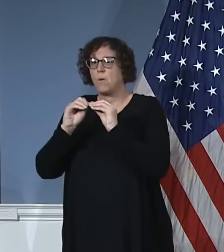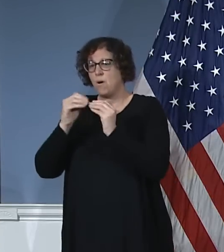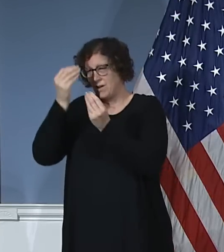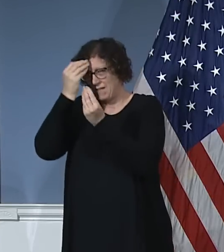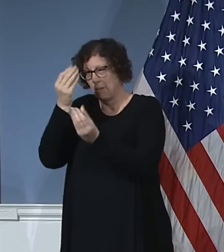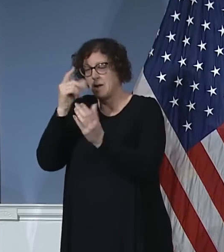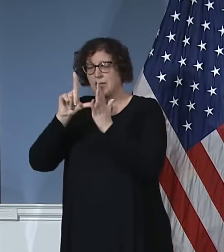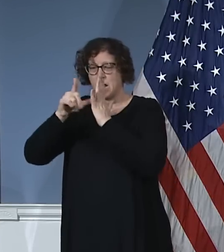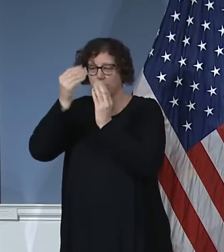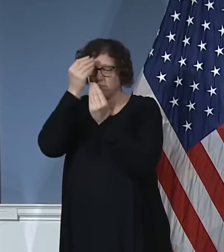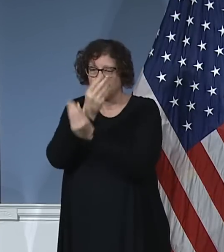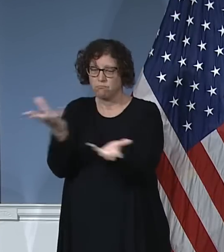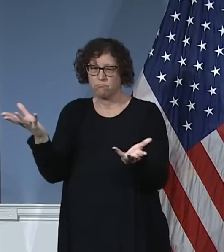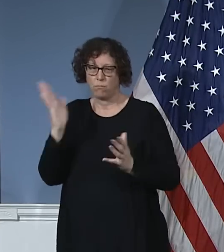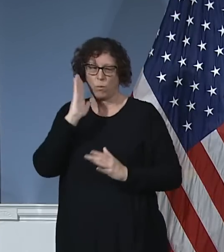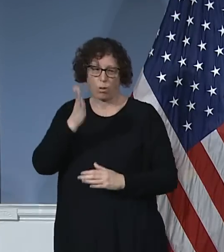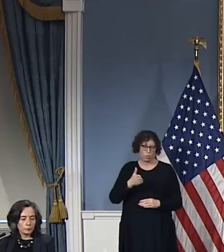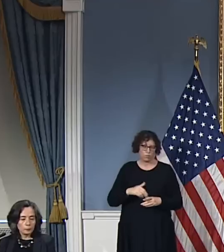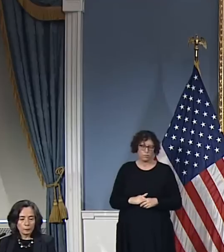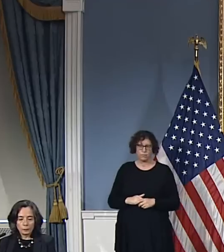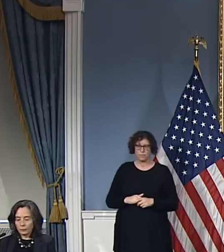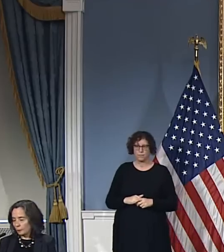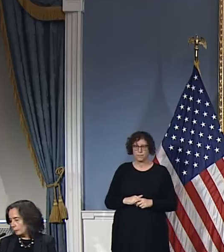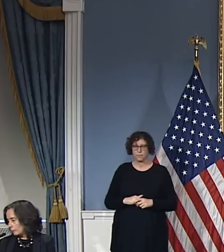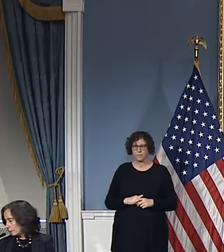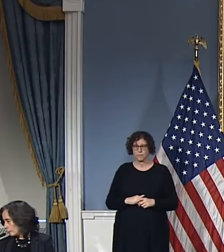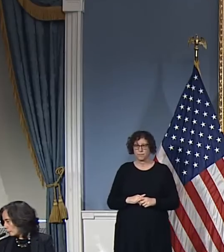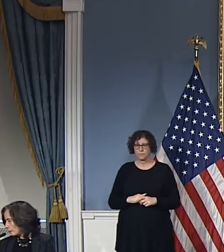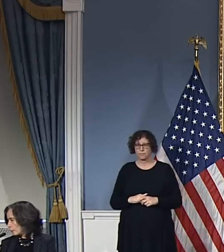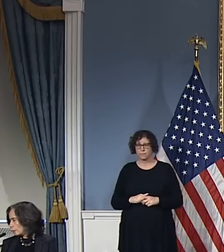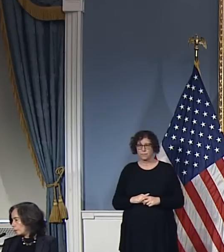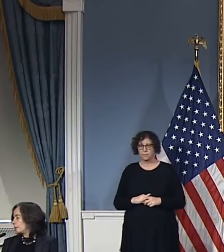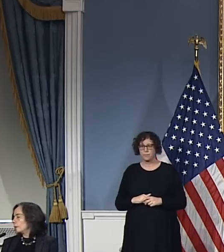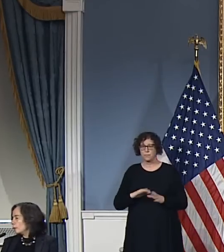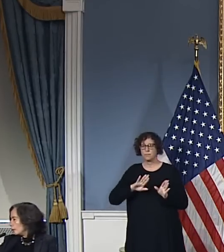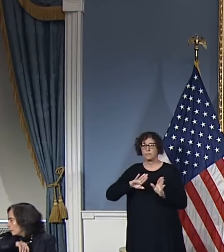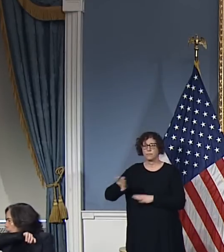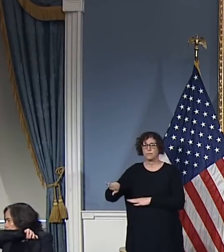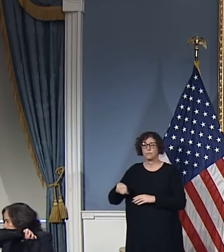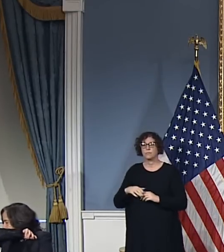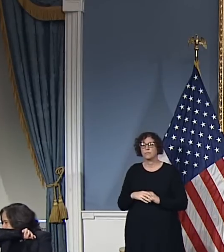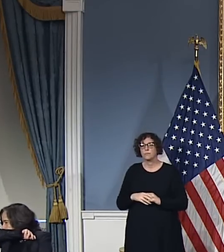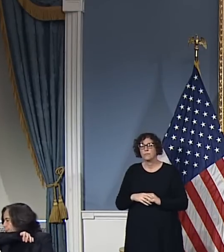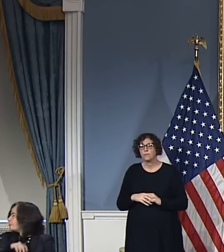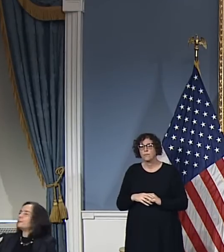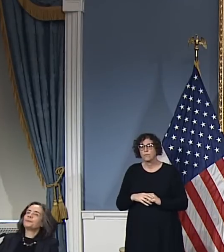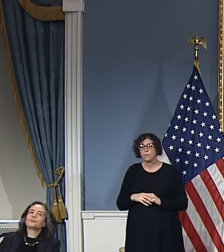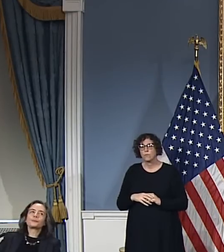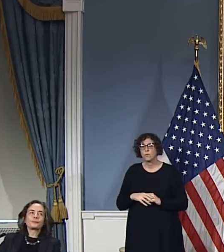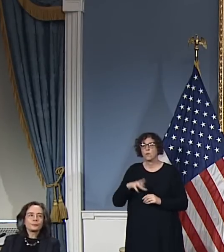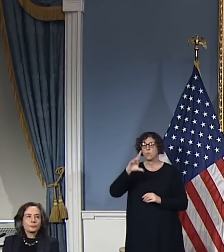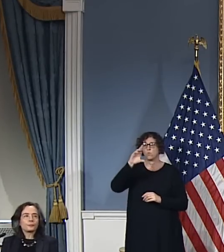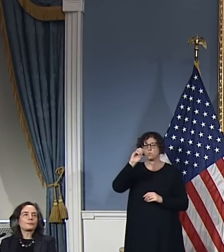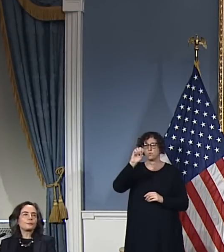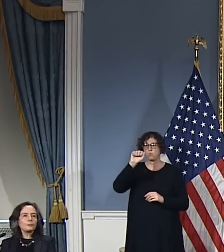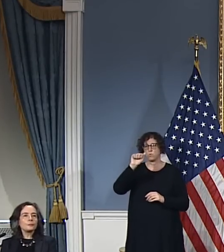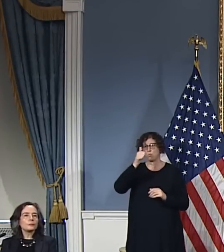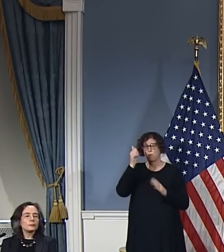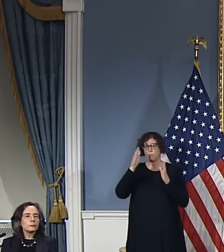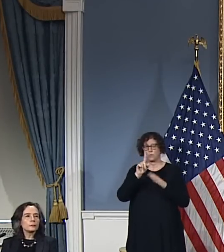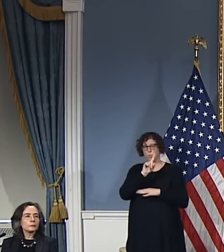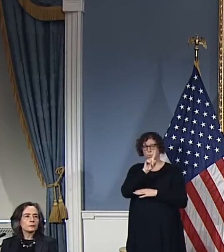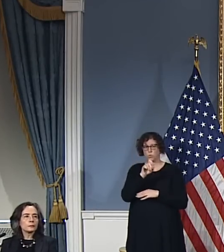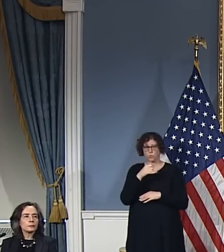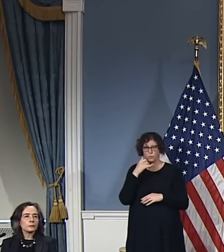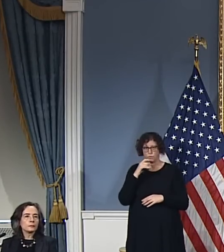detail. Next, we have Rosa. Who is it? Rosa from the city. Thank you. Hi, Mr. Mayor.